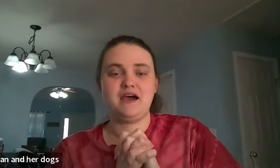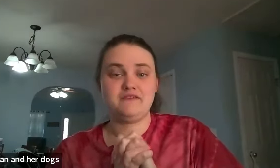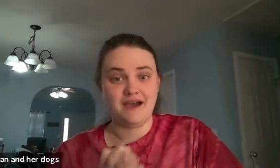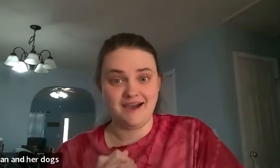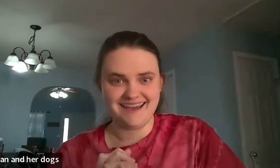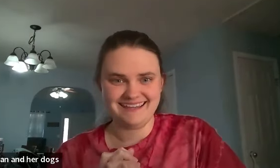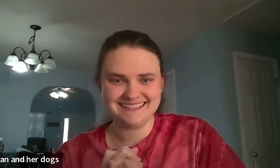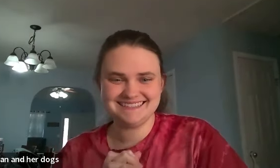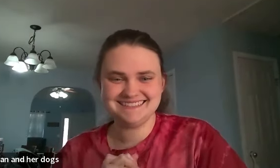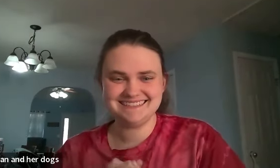have I.